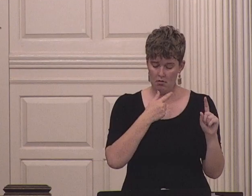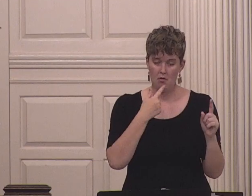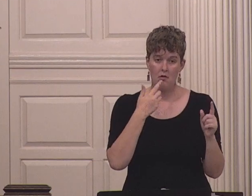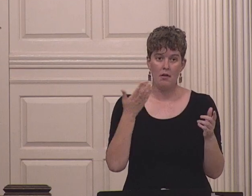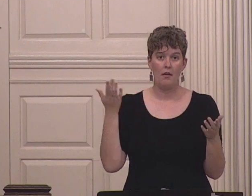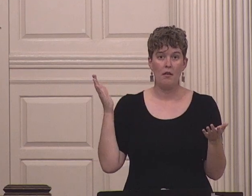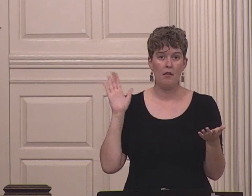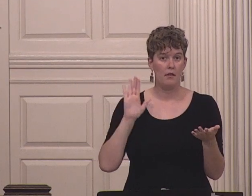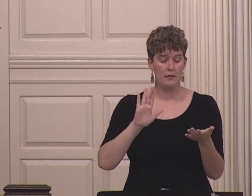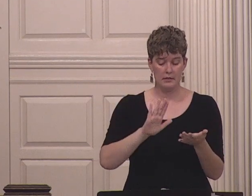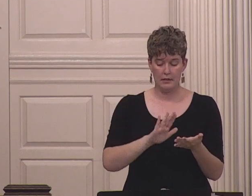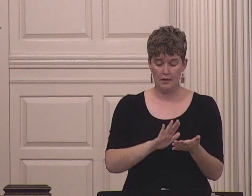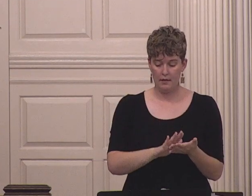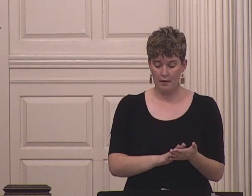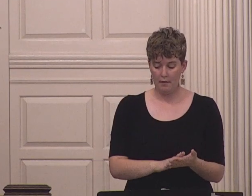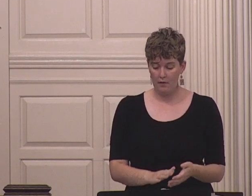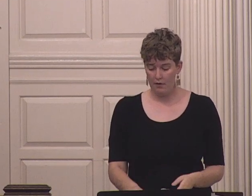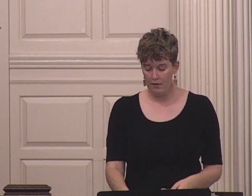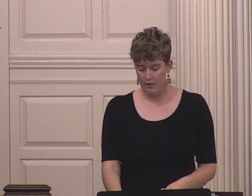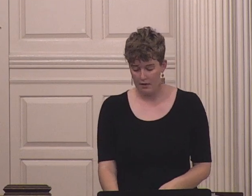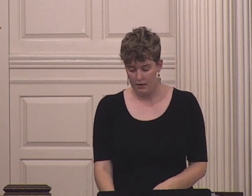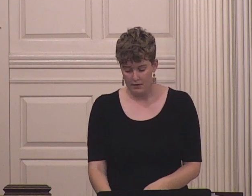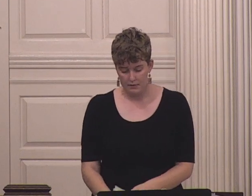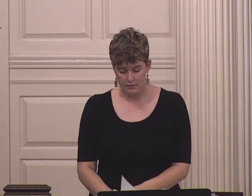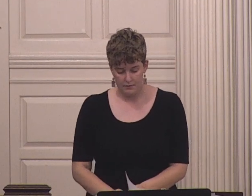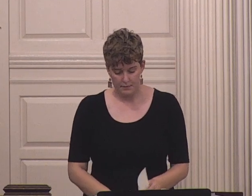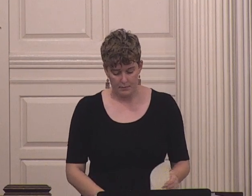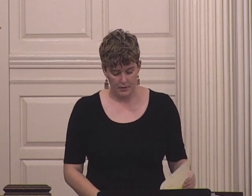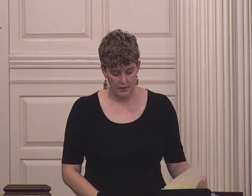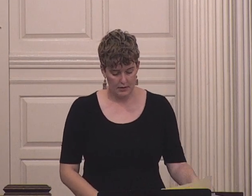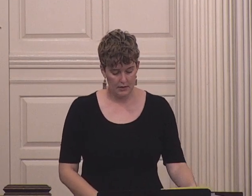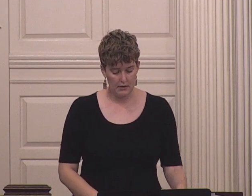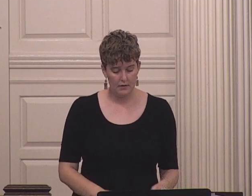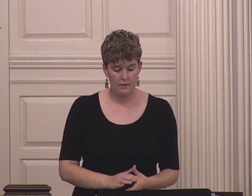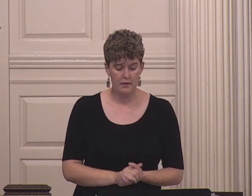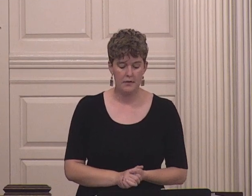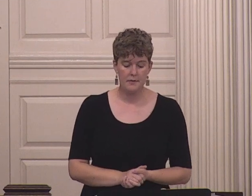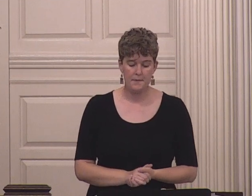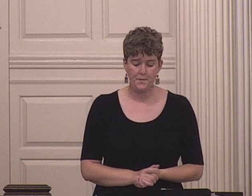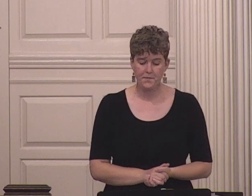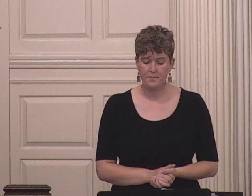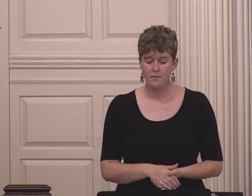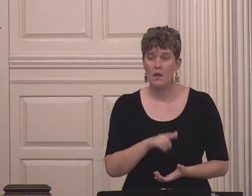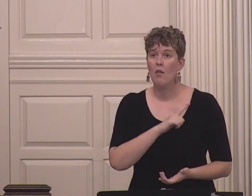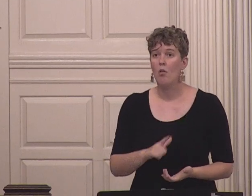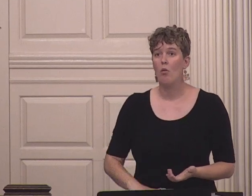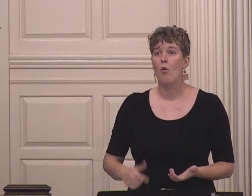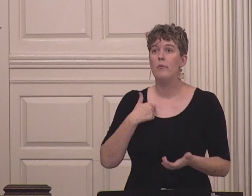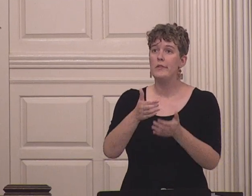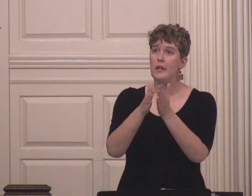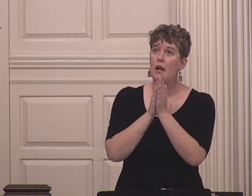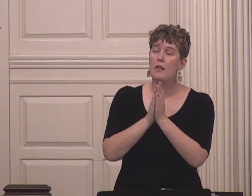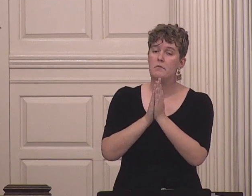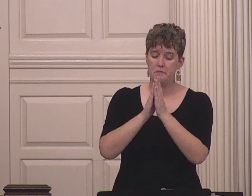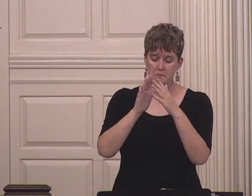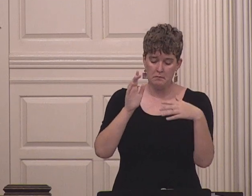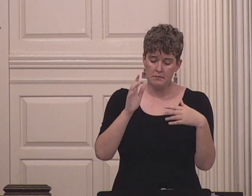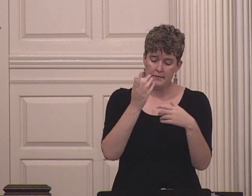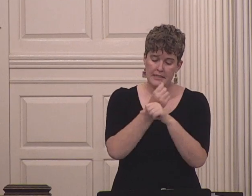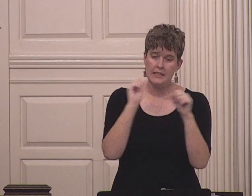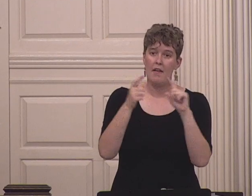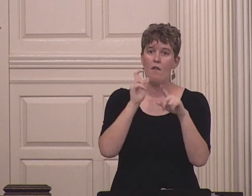temptation, but deliver us from evil. Deliver us, Lord, we pray, from